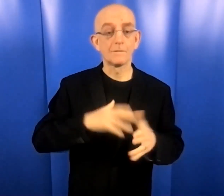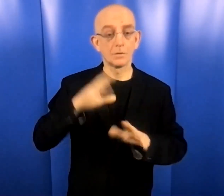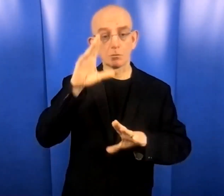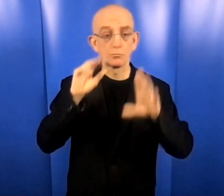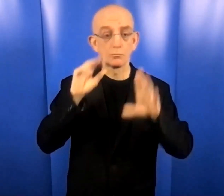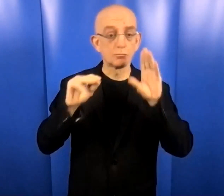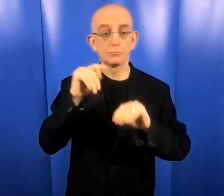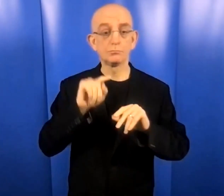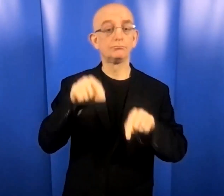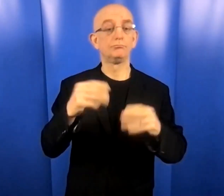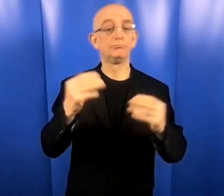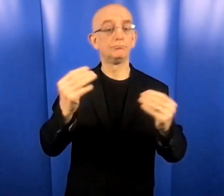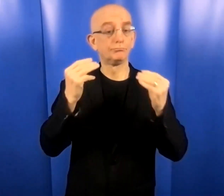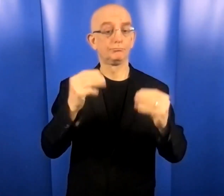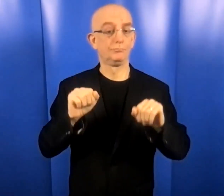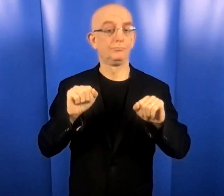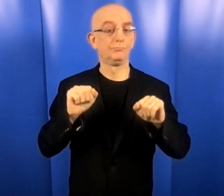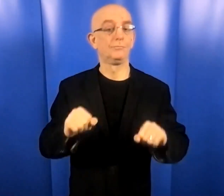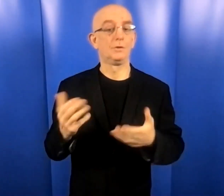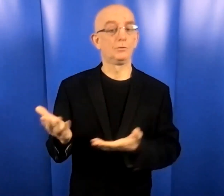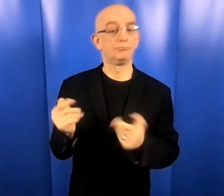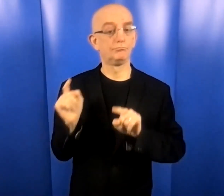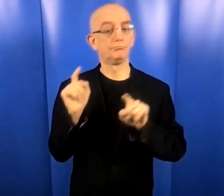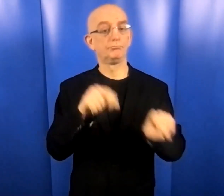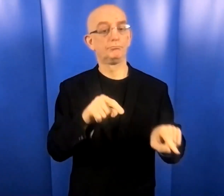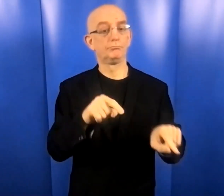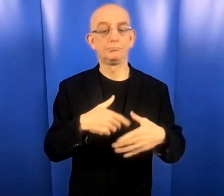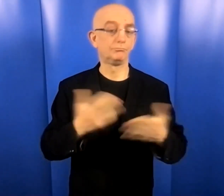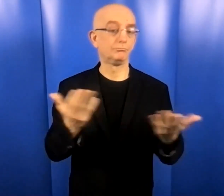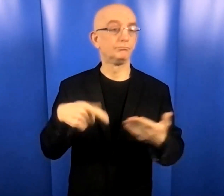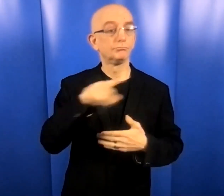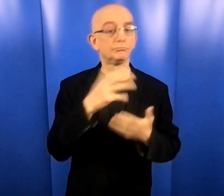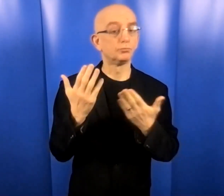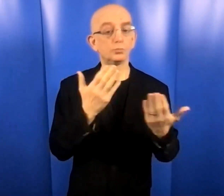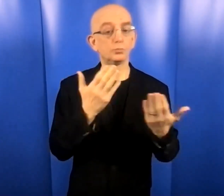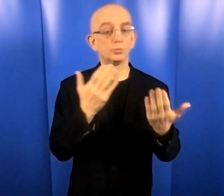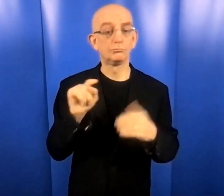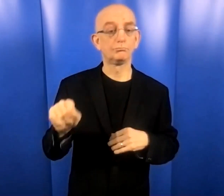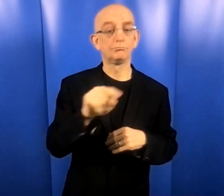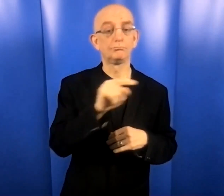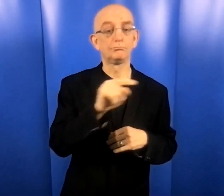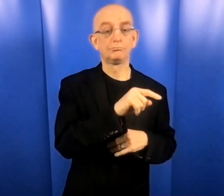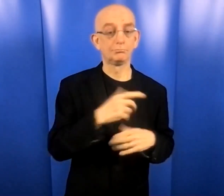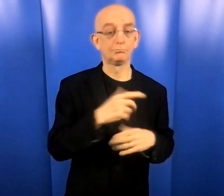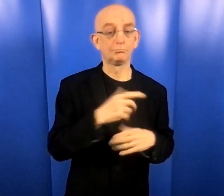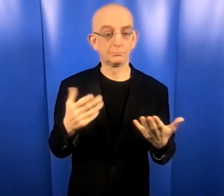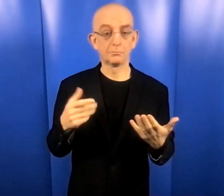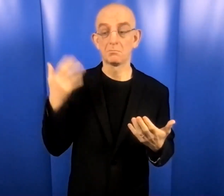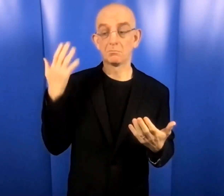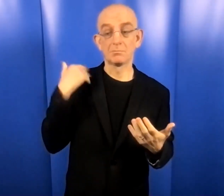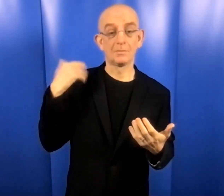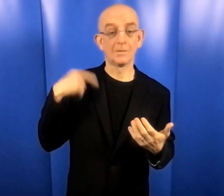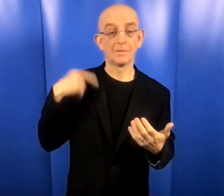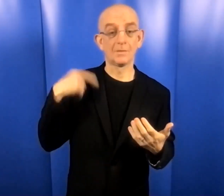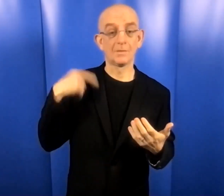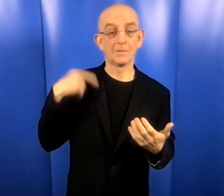school. Because here sometimes we have one school, that is Rajab Education Center for the Blind, and